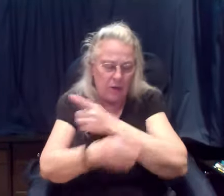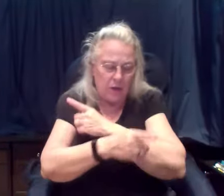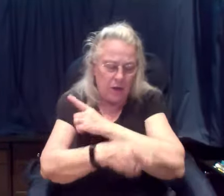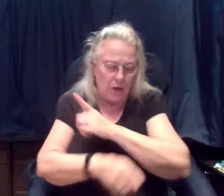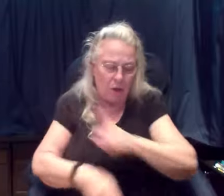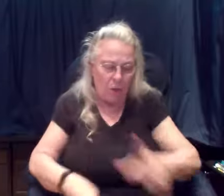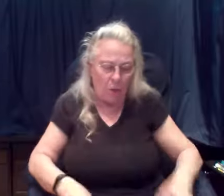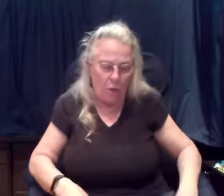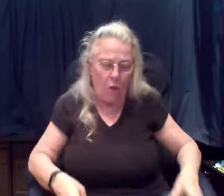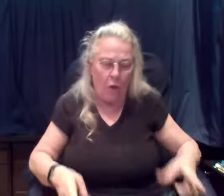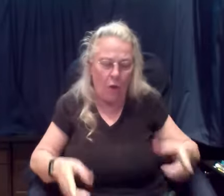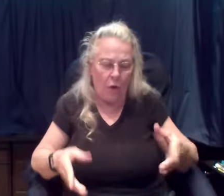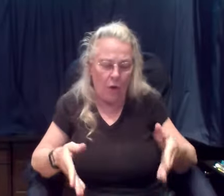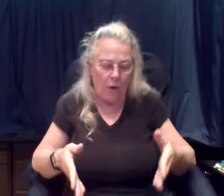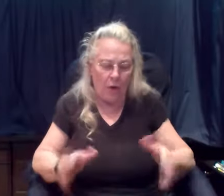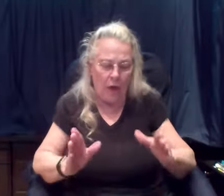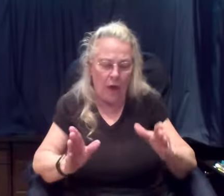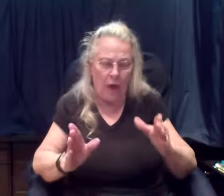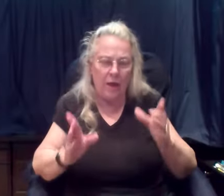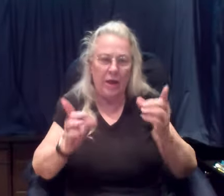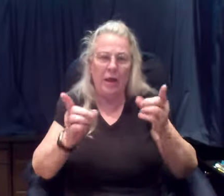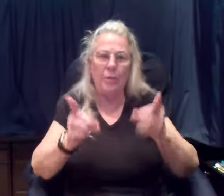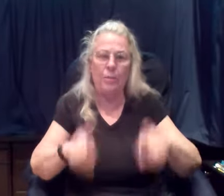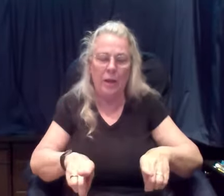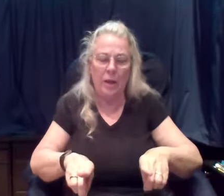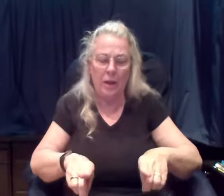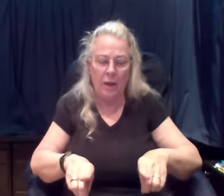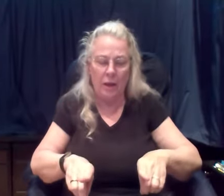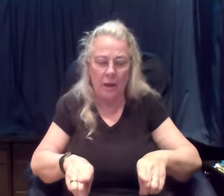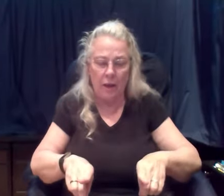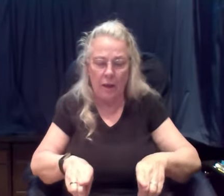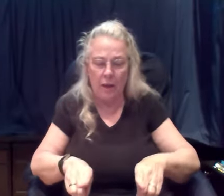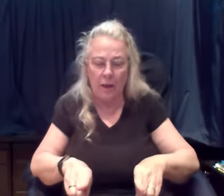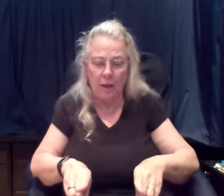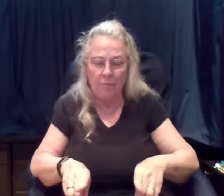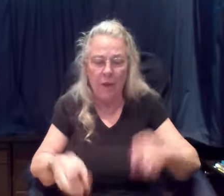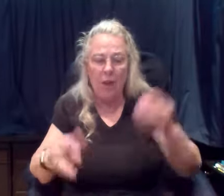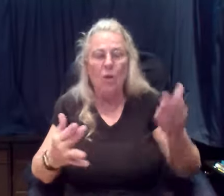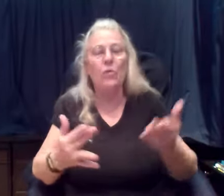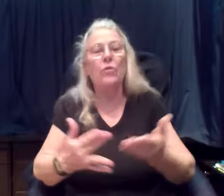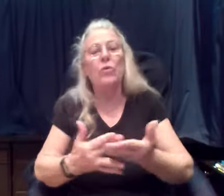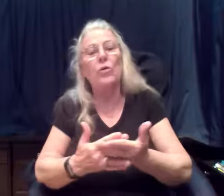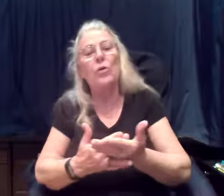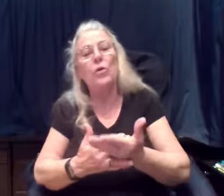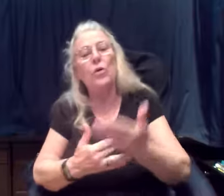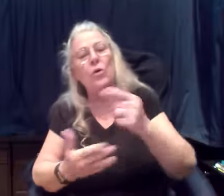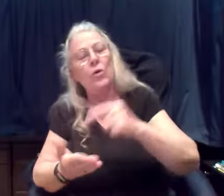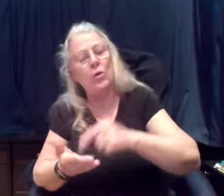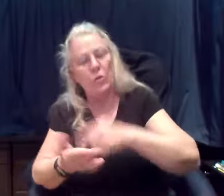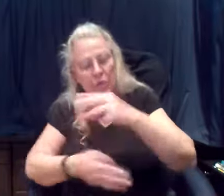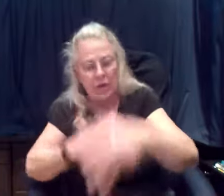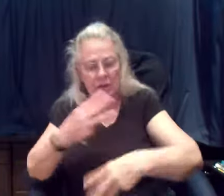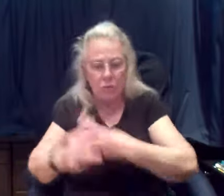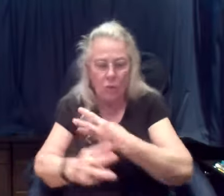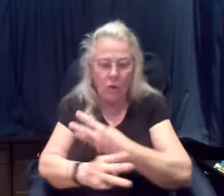dear Lord, let it be. Through this world